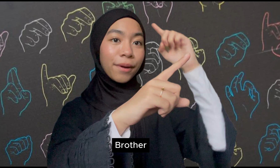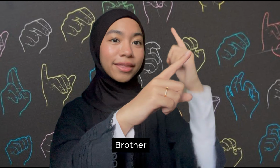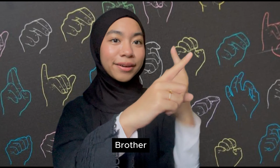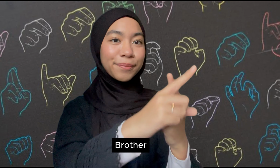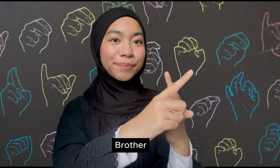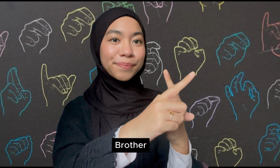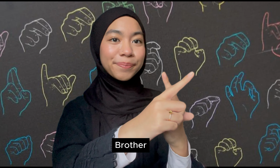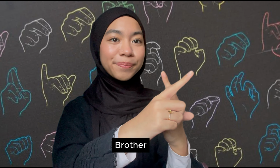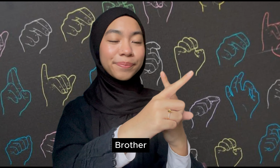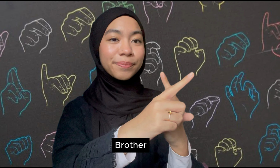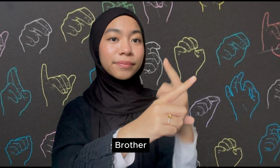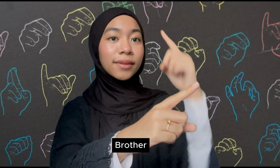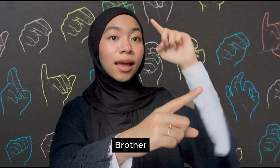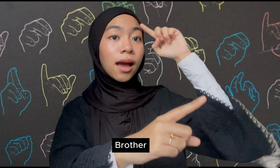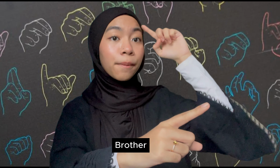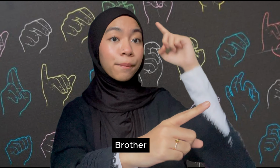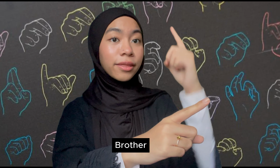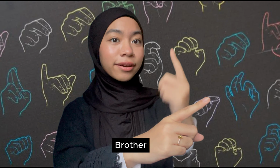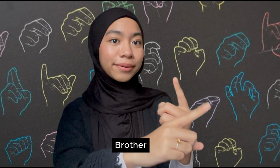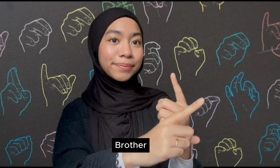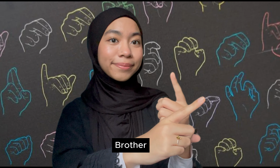Brother. Brother.